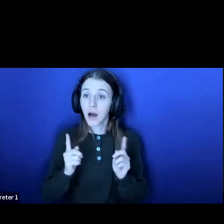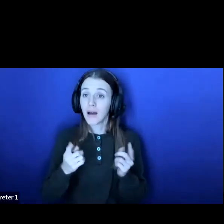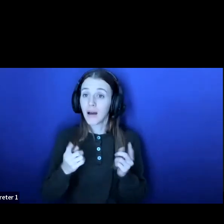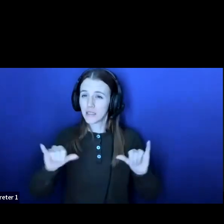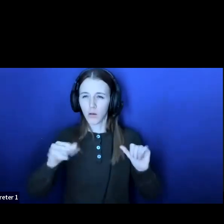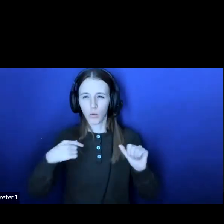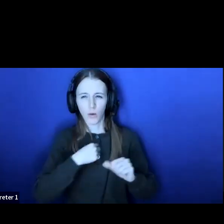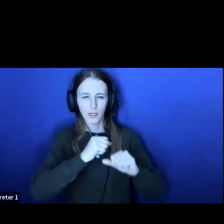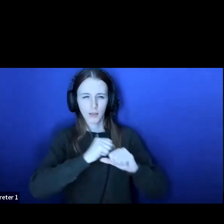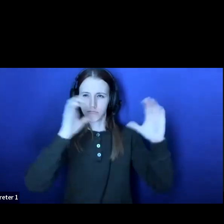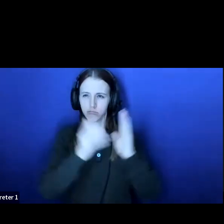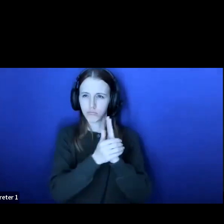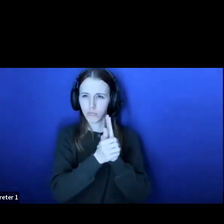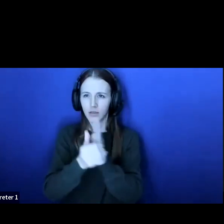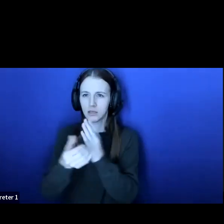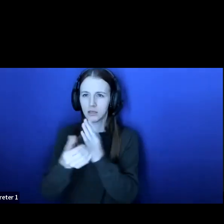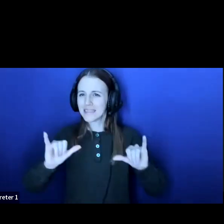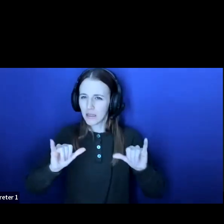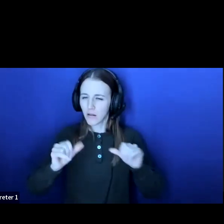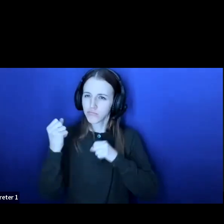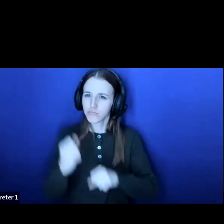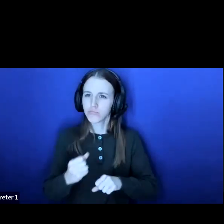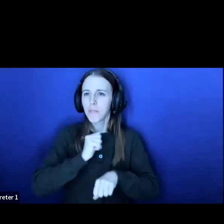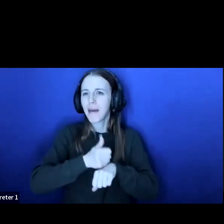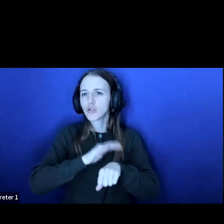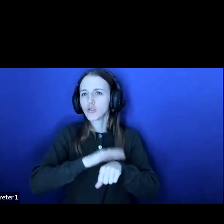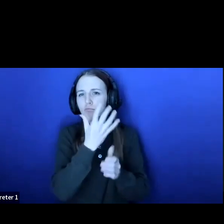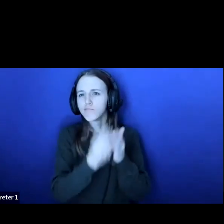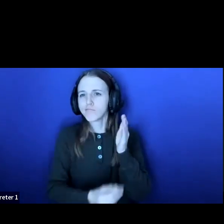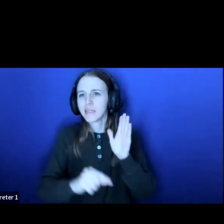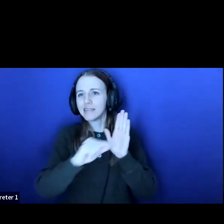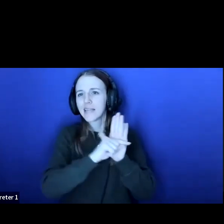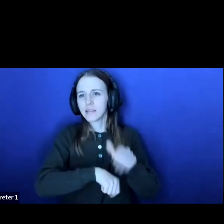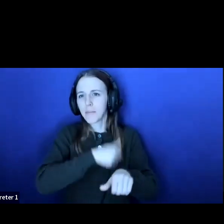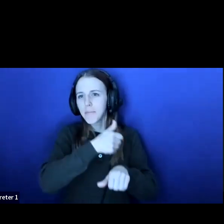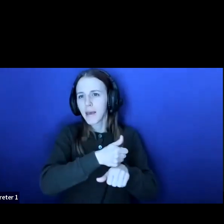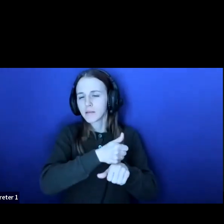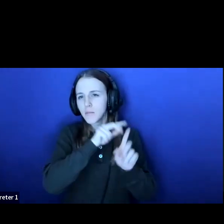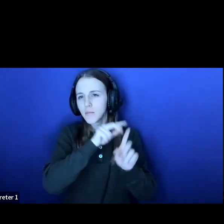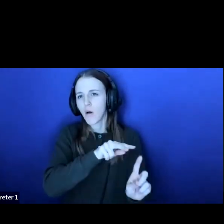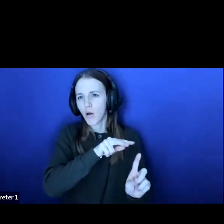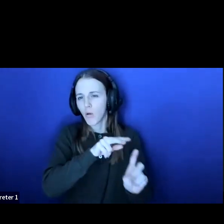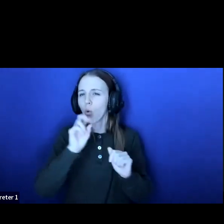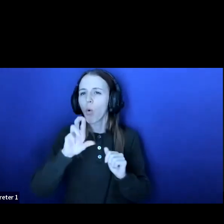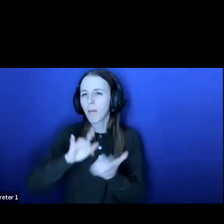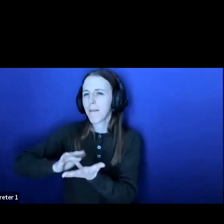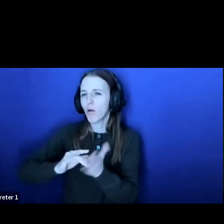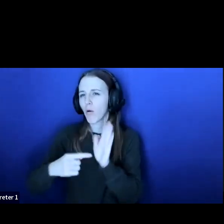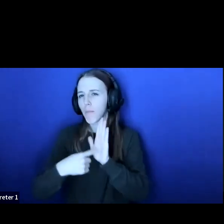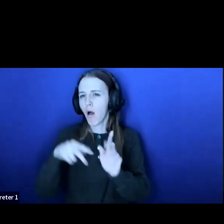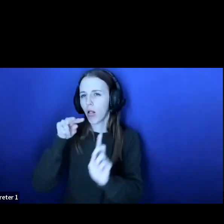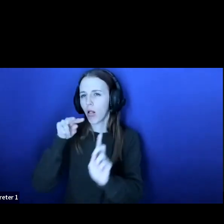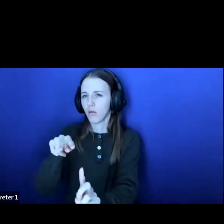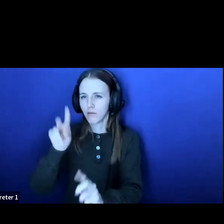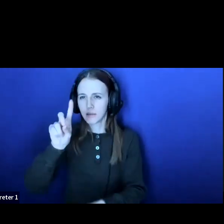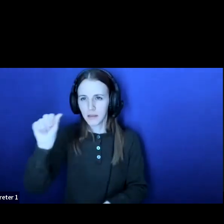still heavily based on the deficit-based model or medical model of disability. So during that time, based on a grant